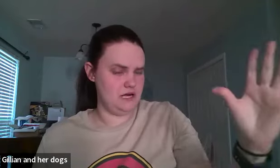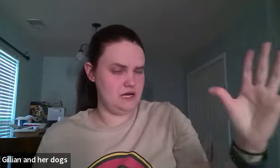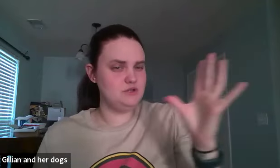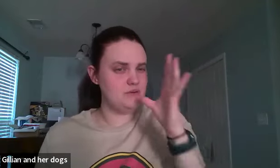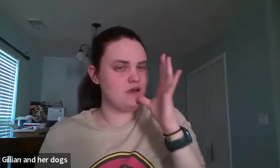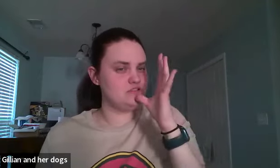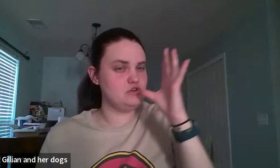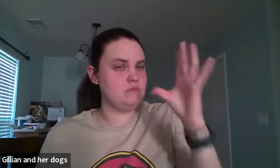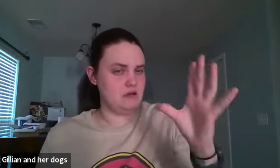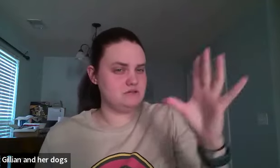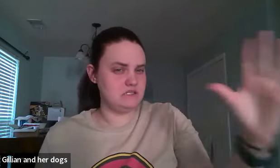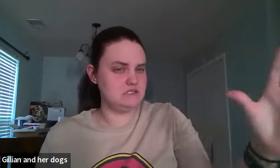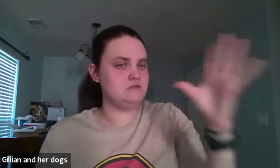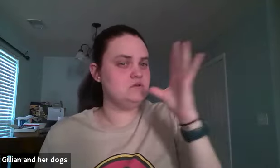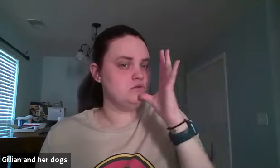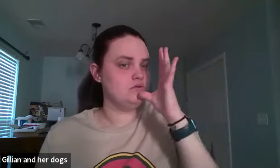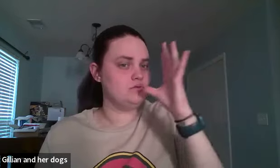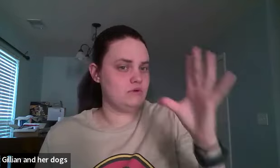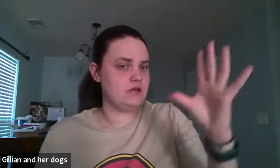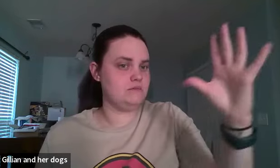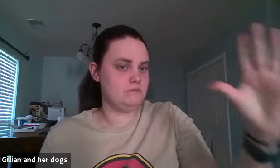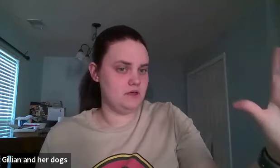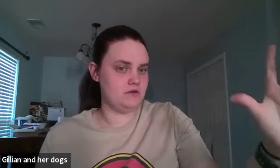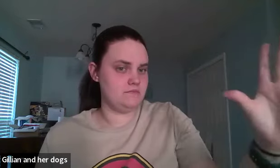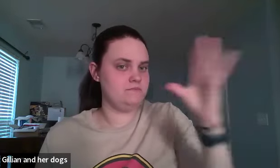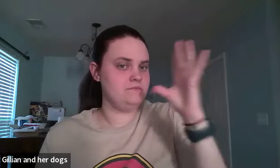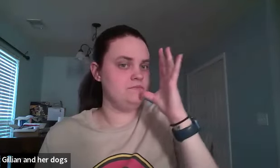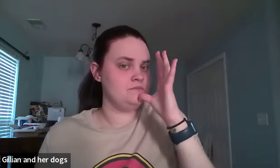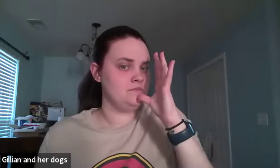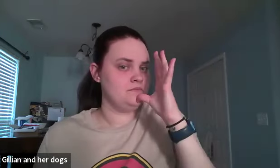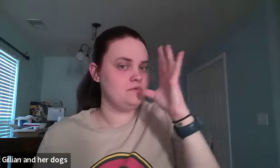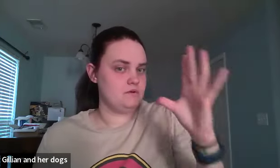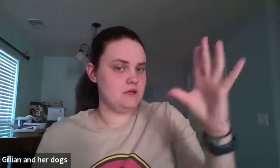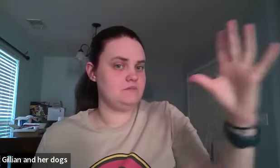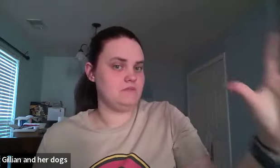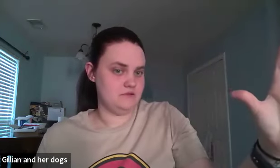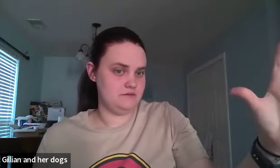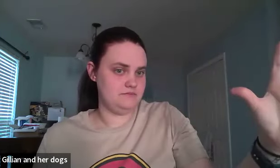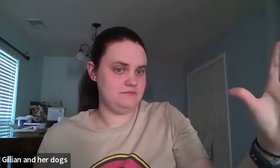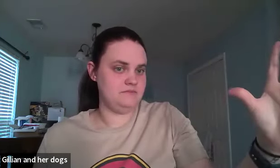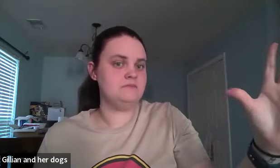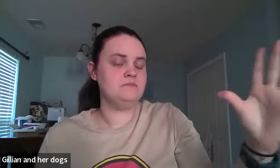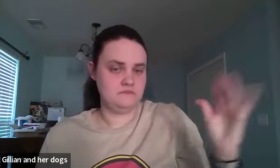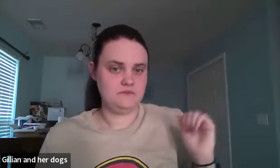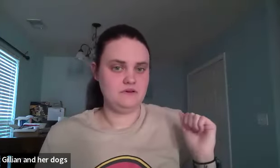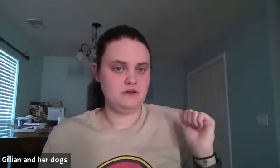And I'm doing about 2 bounces. Grandmother, grandmother.